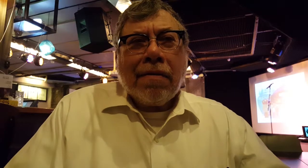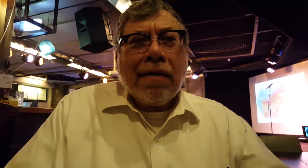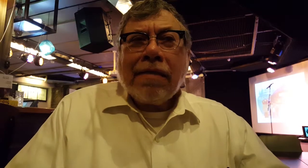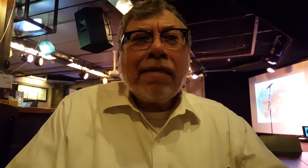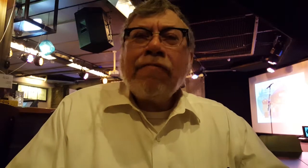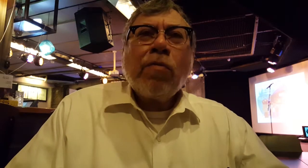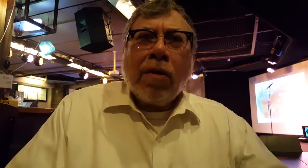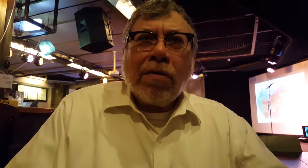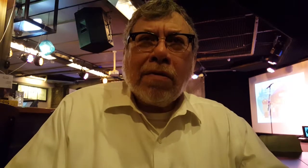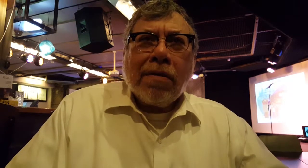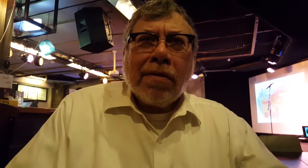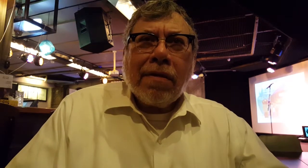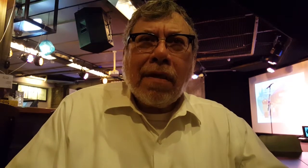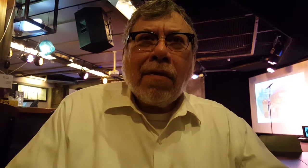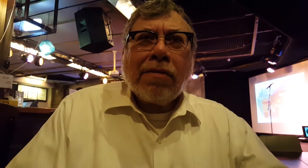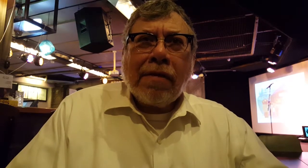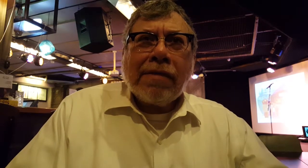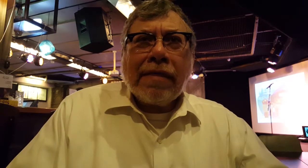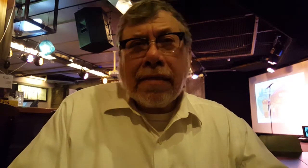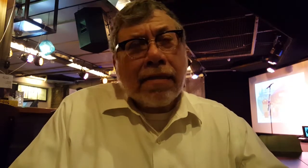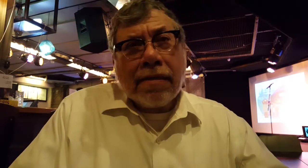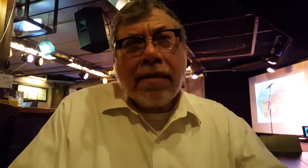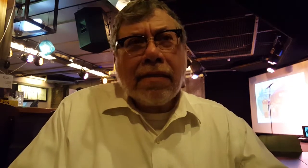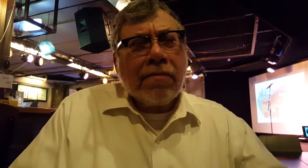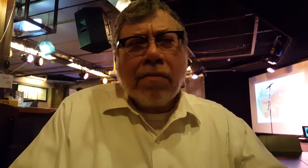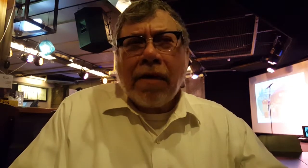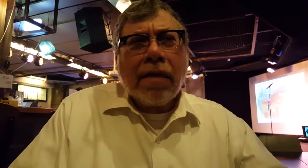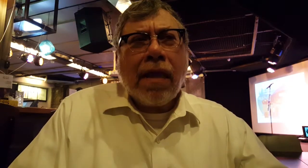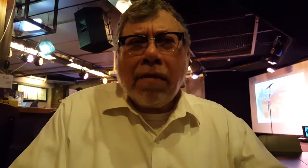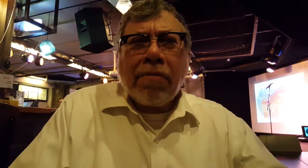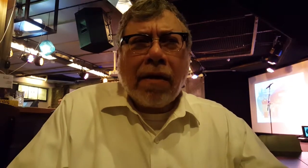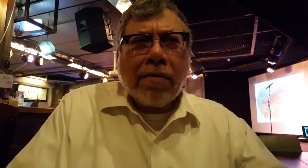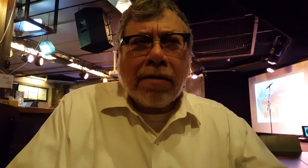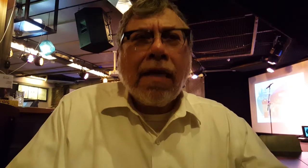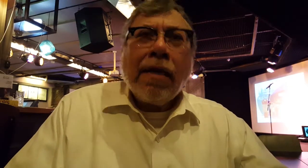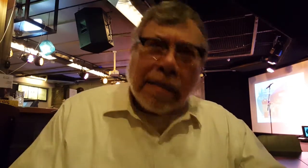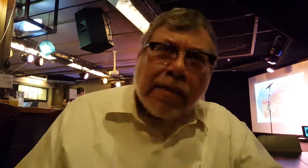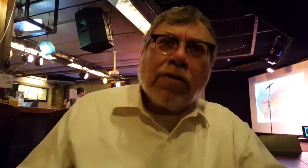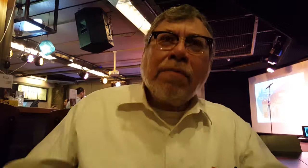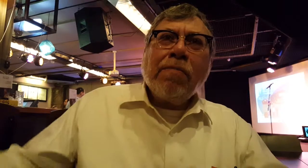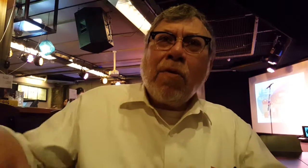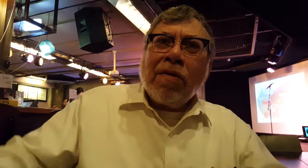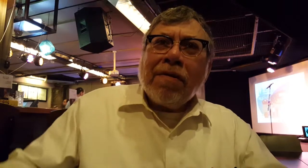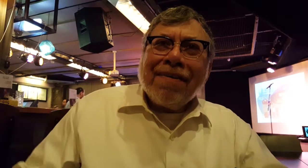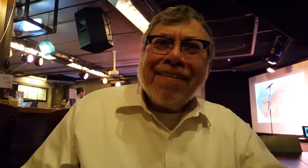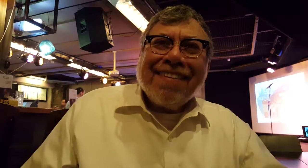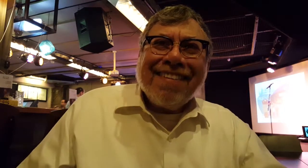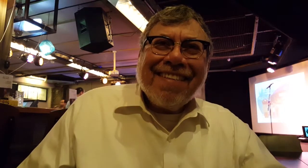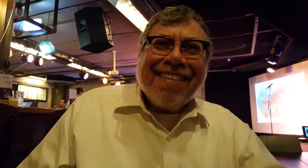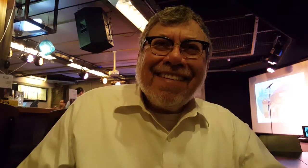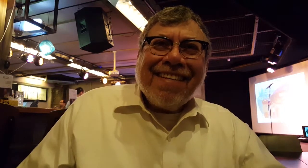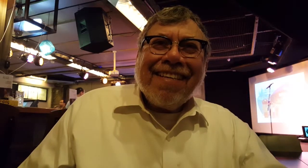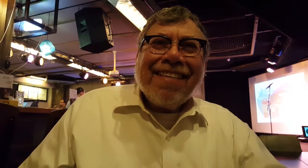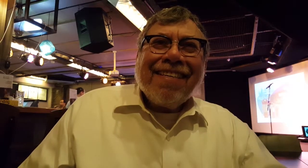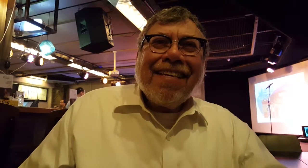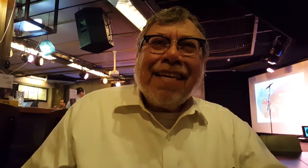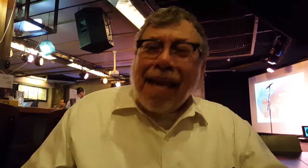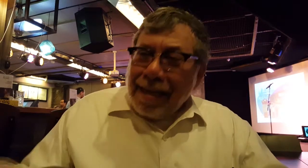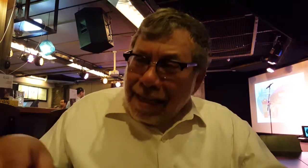it's a different world. I would say since the 60s, we made a lot of progress. There still could be more. Yeah. And even